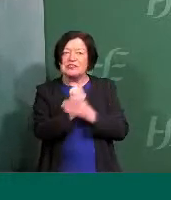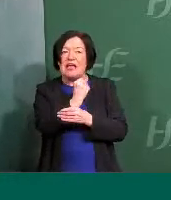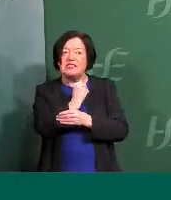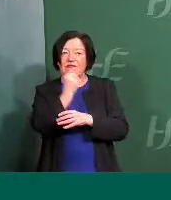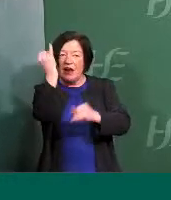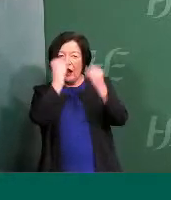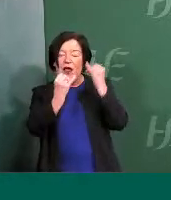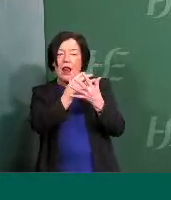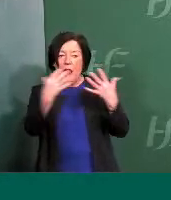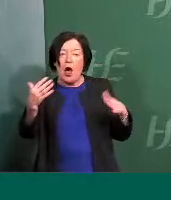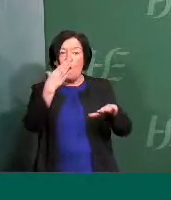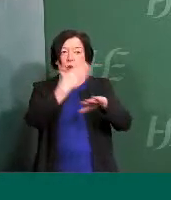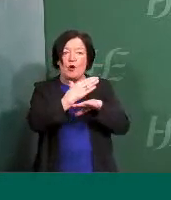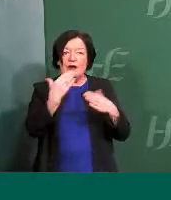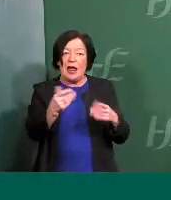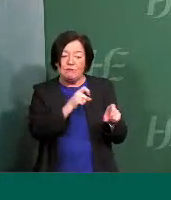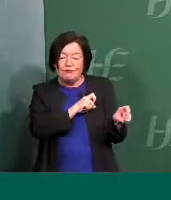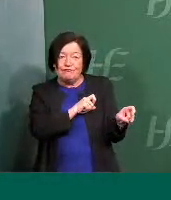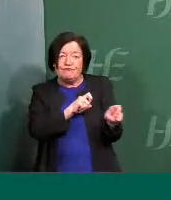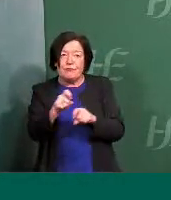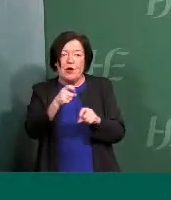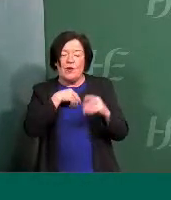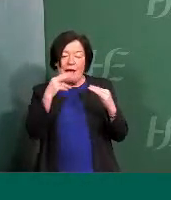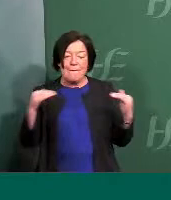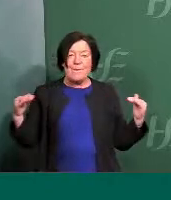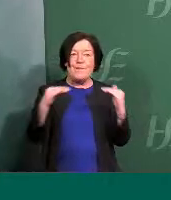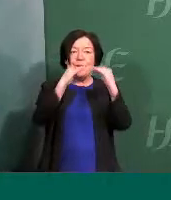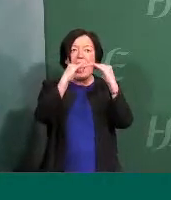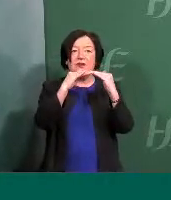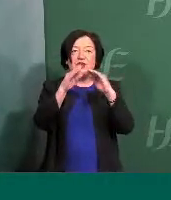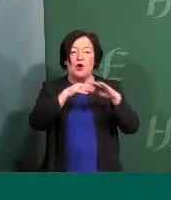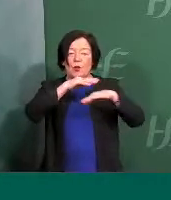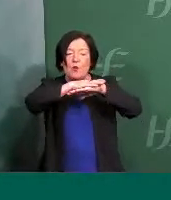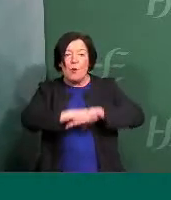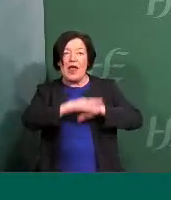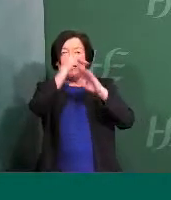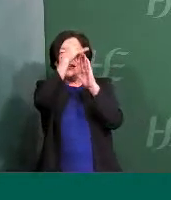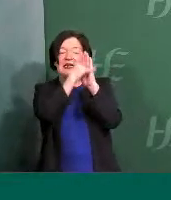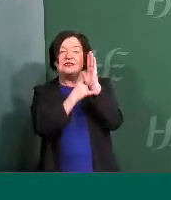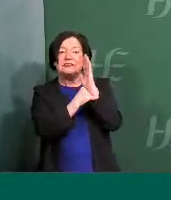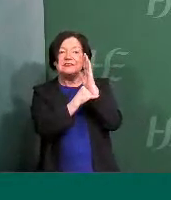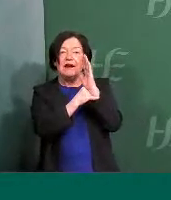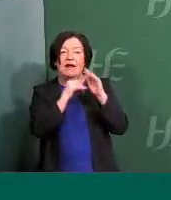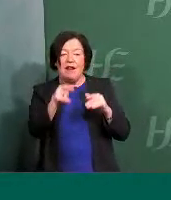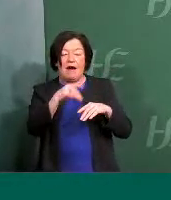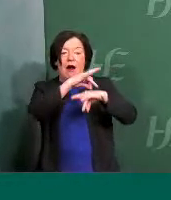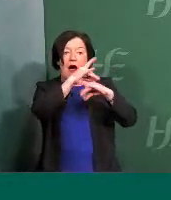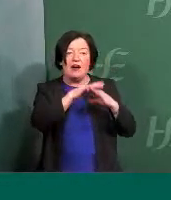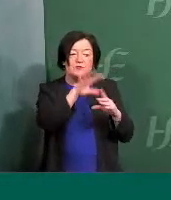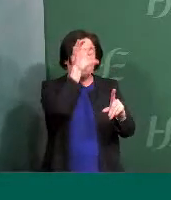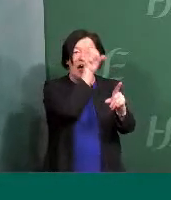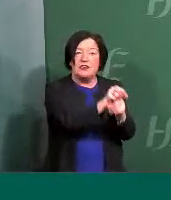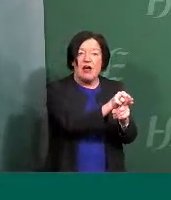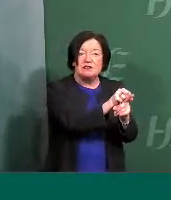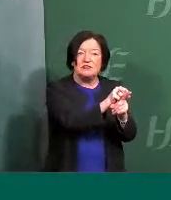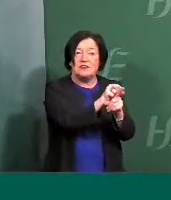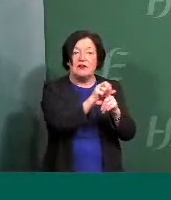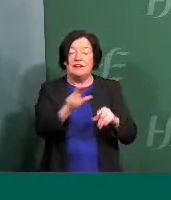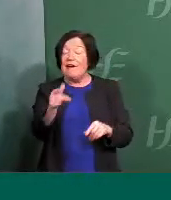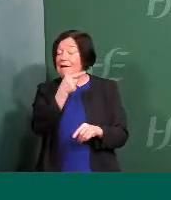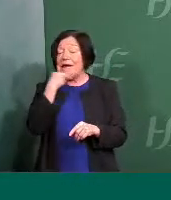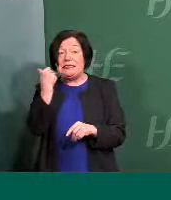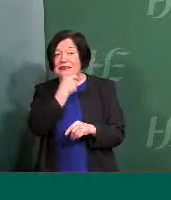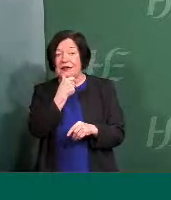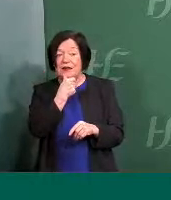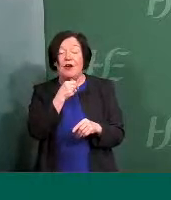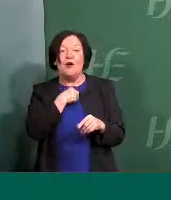We have a lot of work going on now looking at how we can actually match that with waiting lists, for example, in terms of our hospital diagnostics. Not an easy thing to